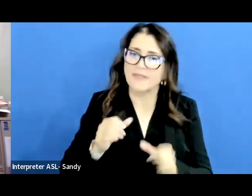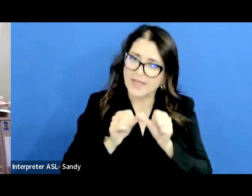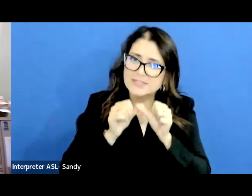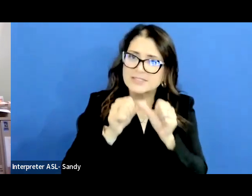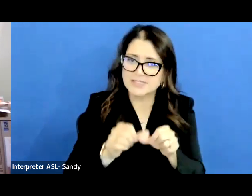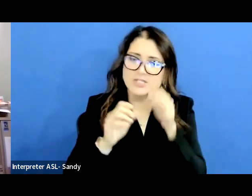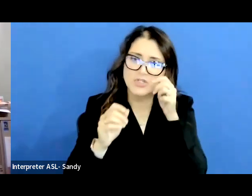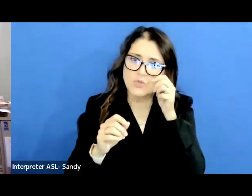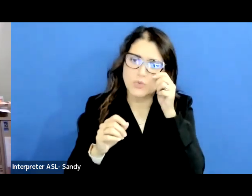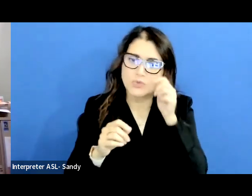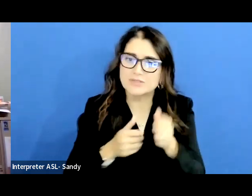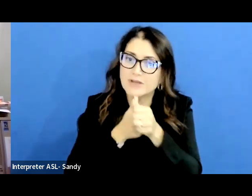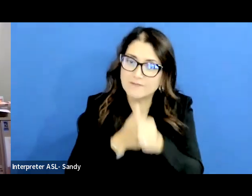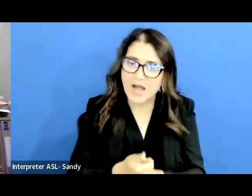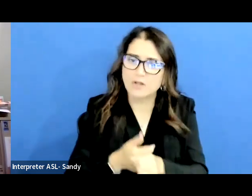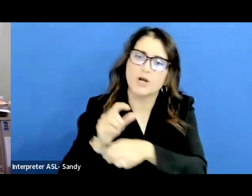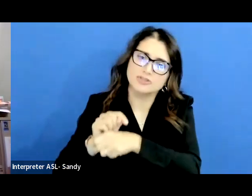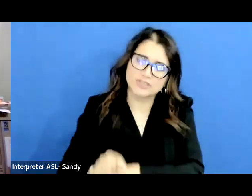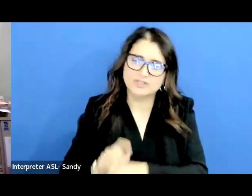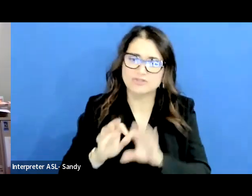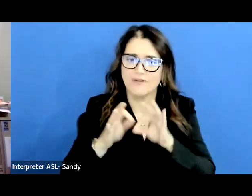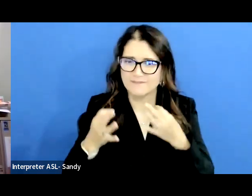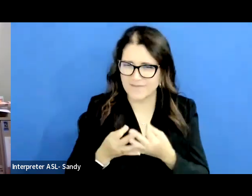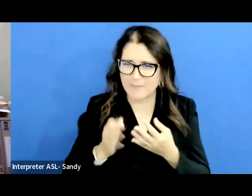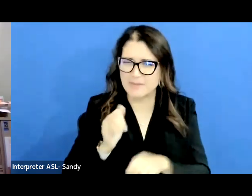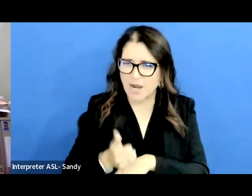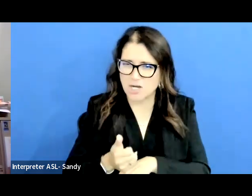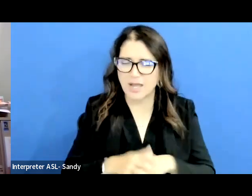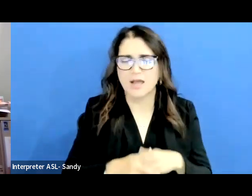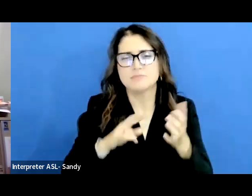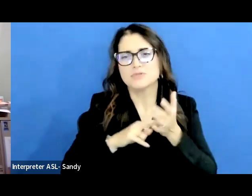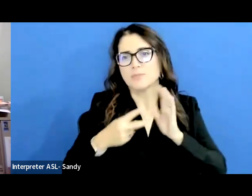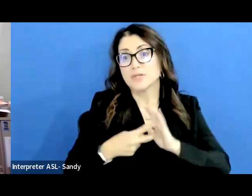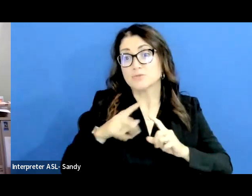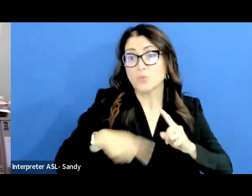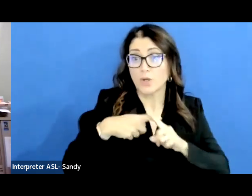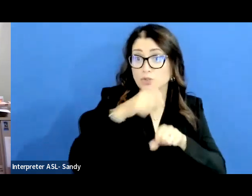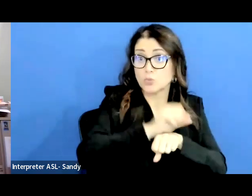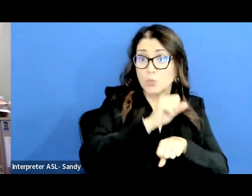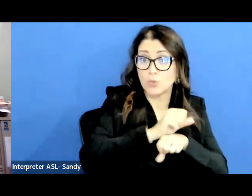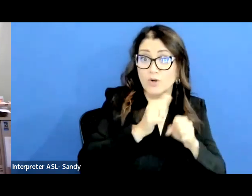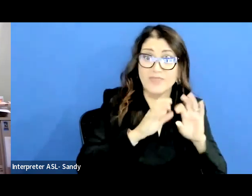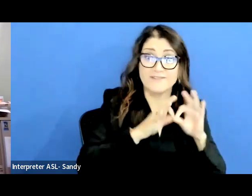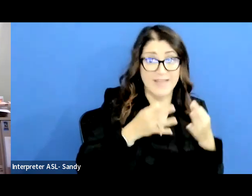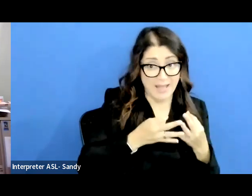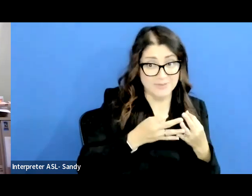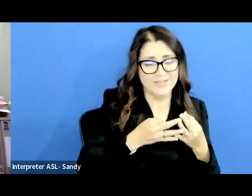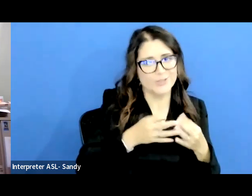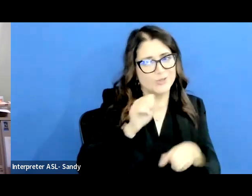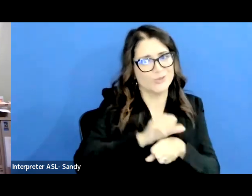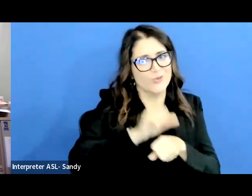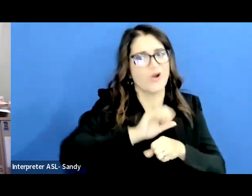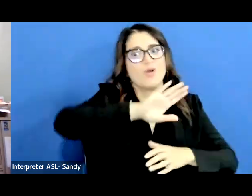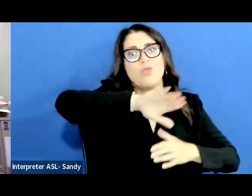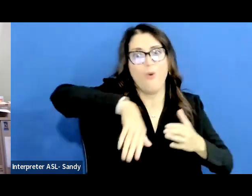sort of a traditional family paradigm. So that means when you work with the family, you work with the whole family. So